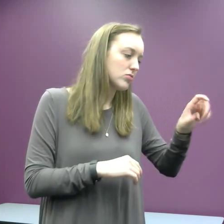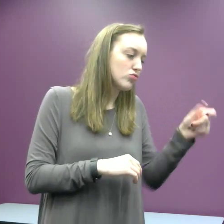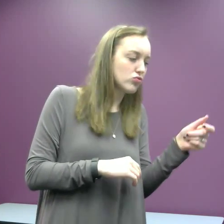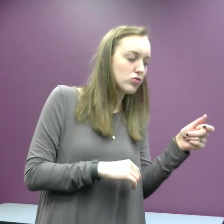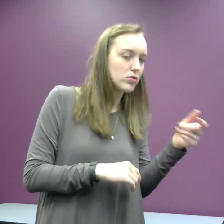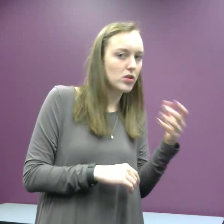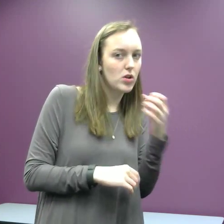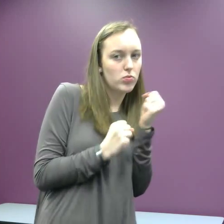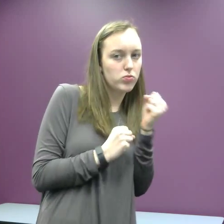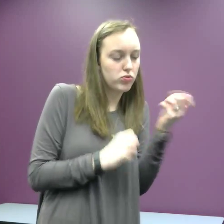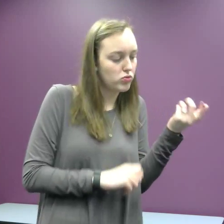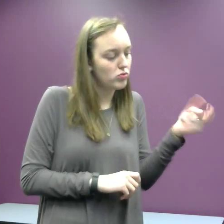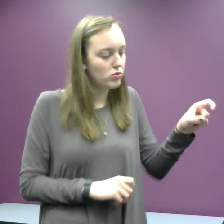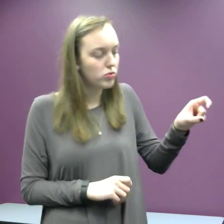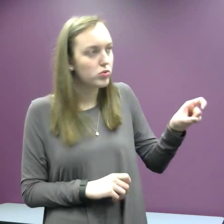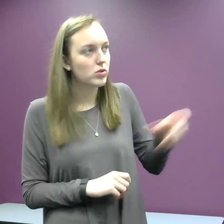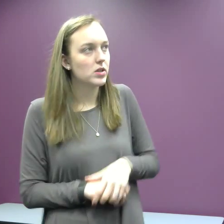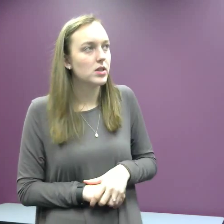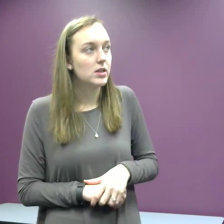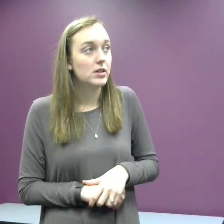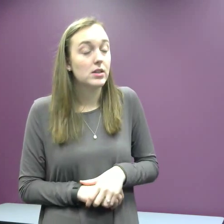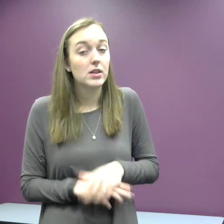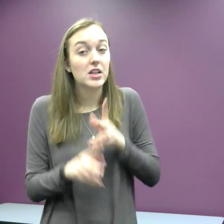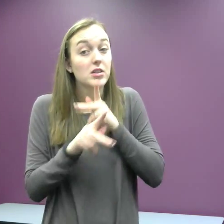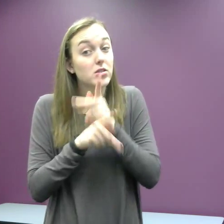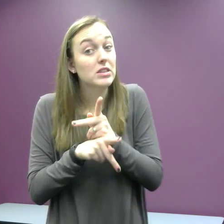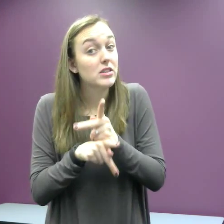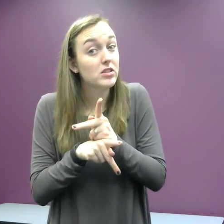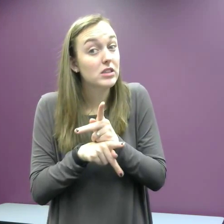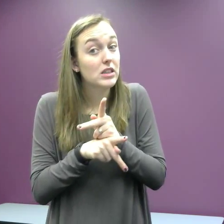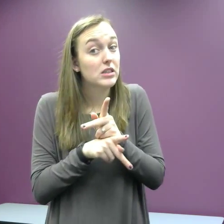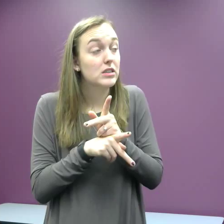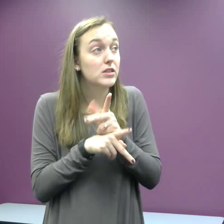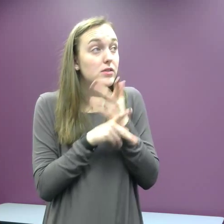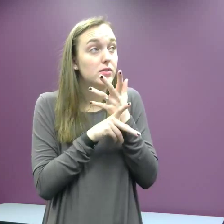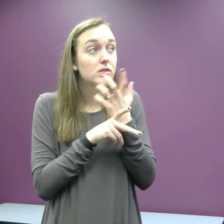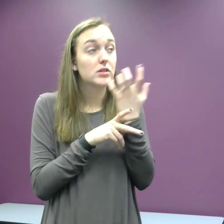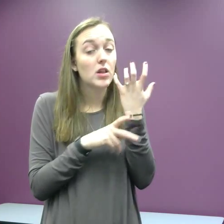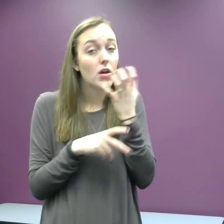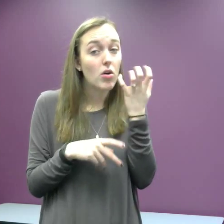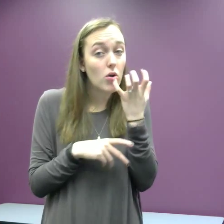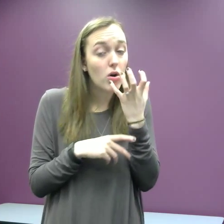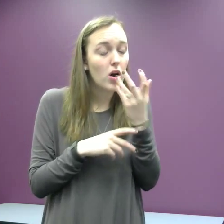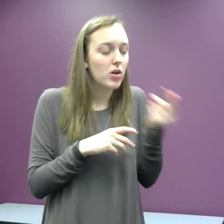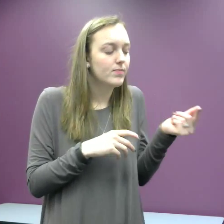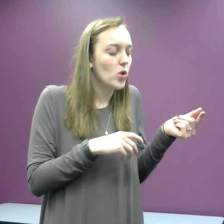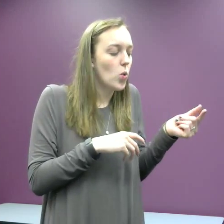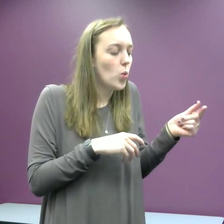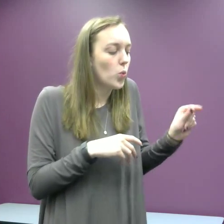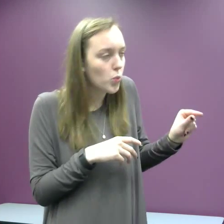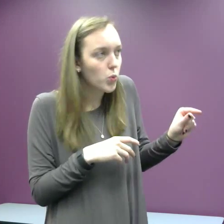careful, because if you turn the heat too low, the pilot light will go off, and then you'll just have gas running through without any